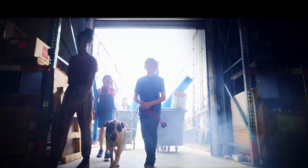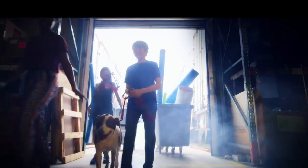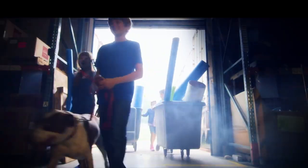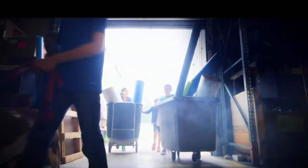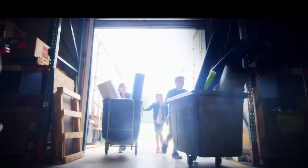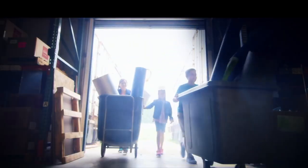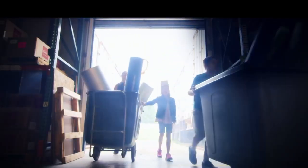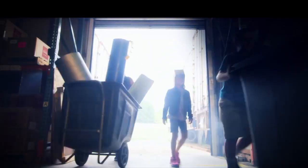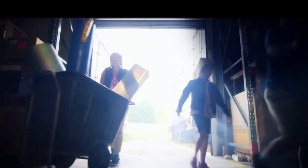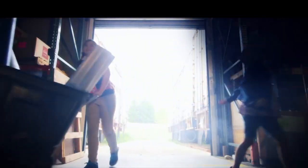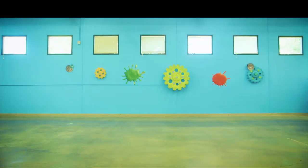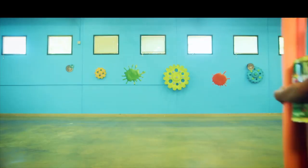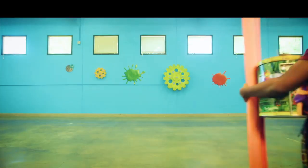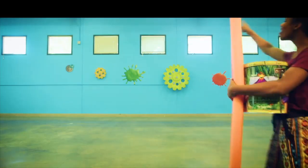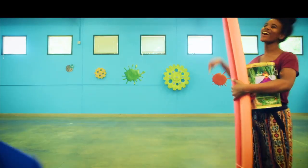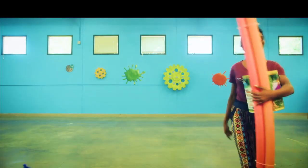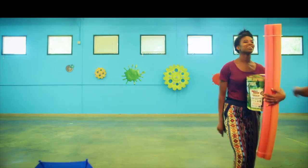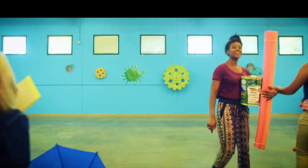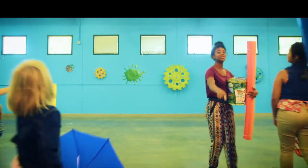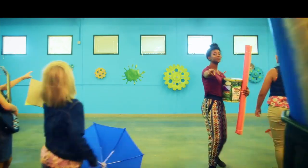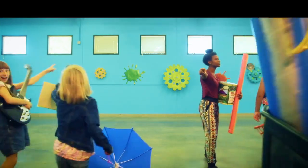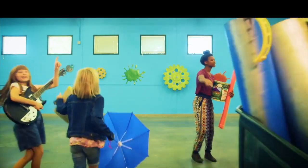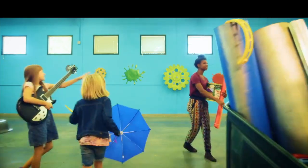trouble comes.